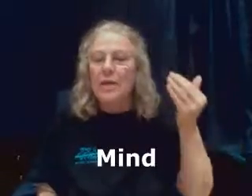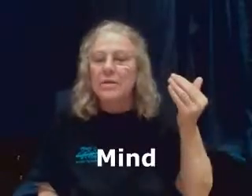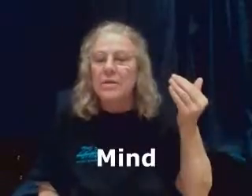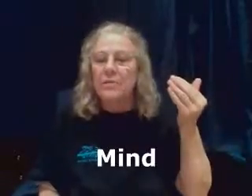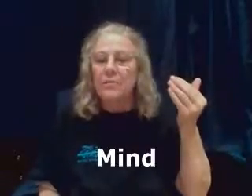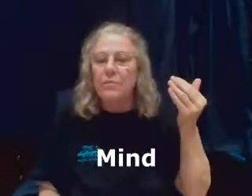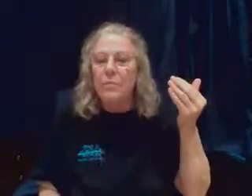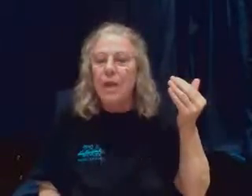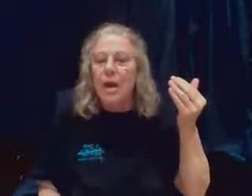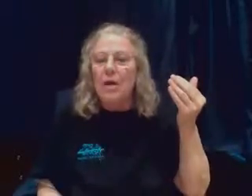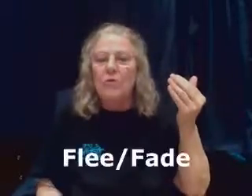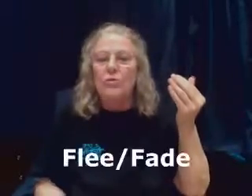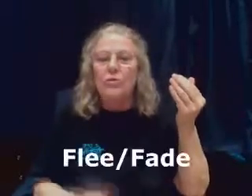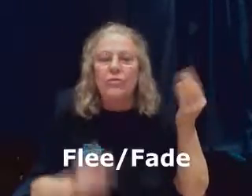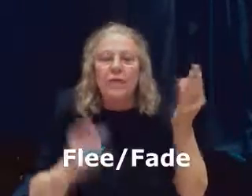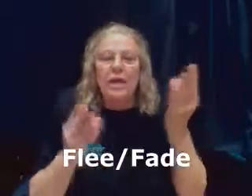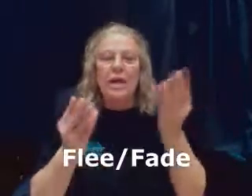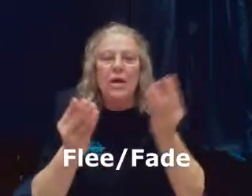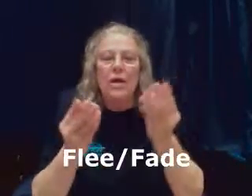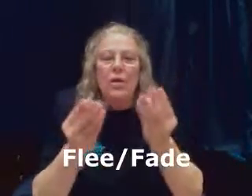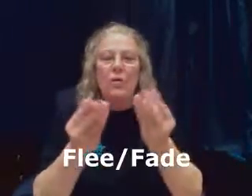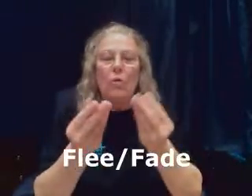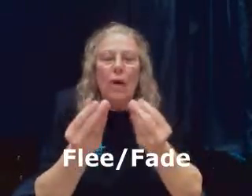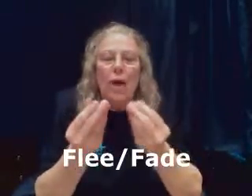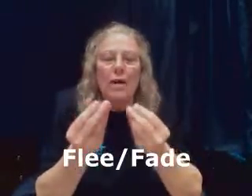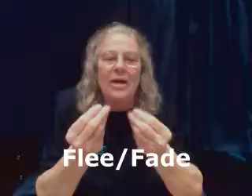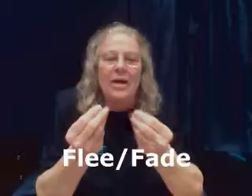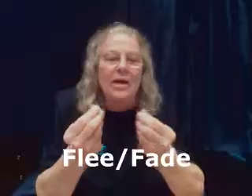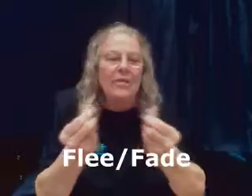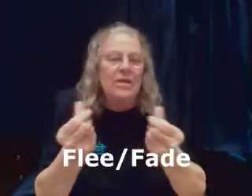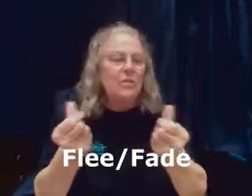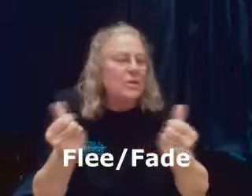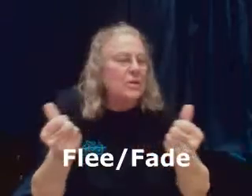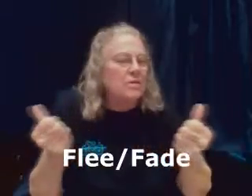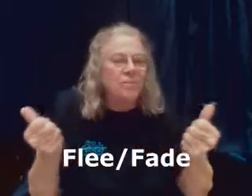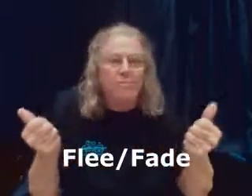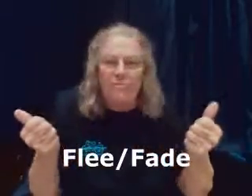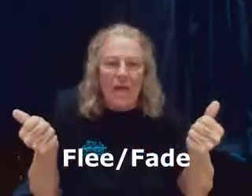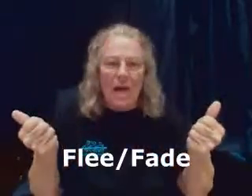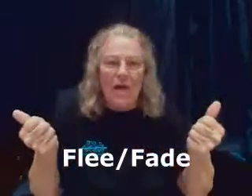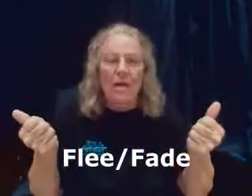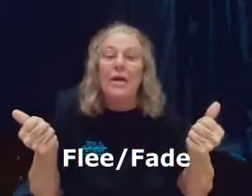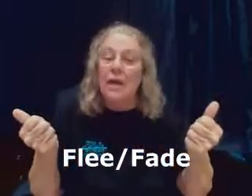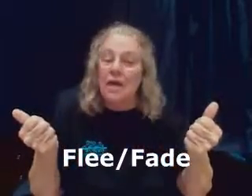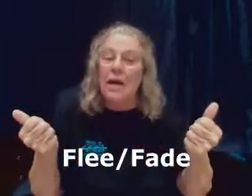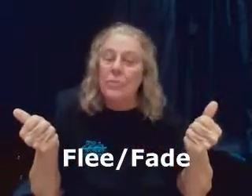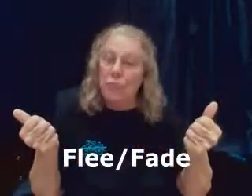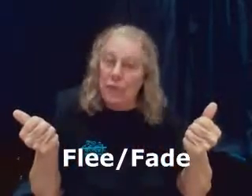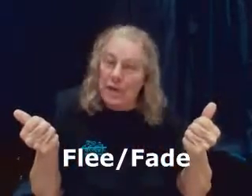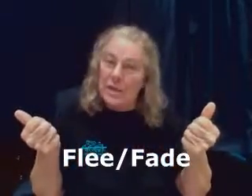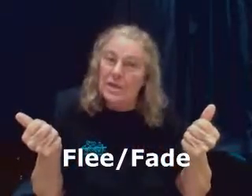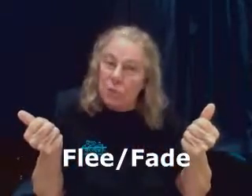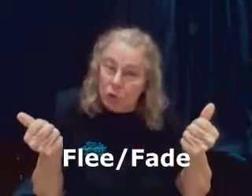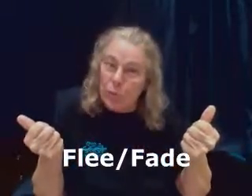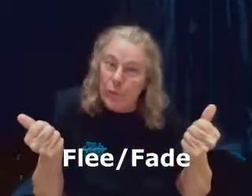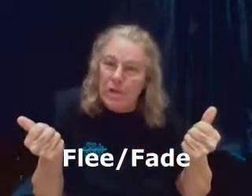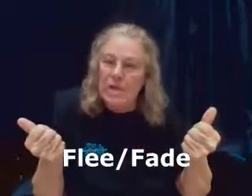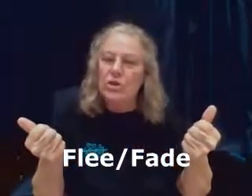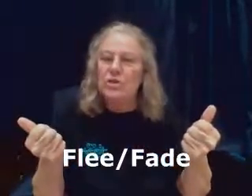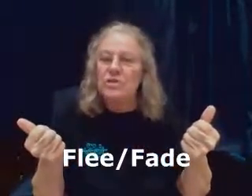is. To flee, and again, this one is to fade. Again, I'm doing an interpretation of the